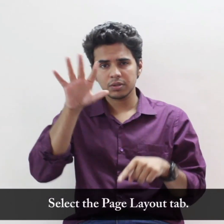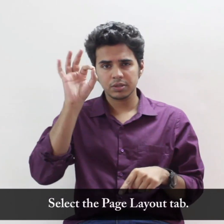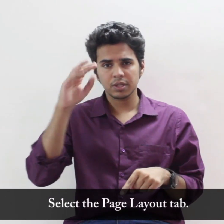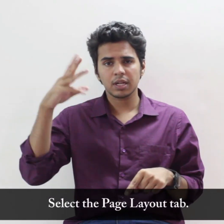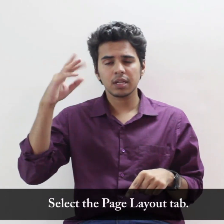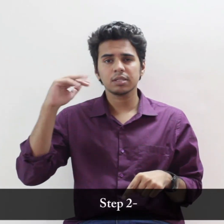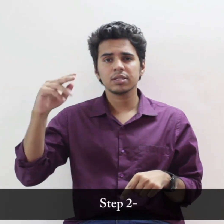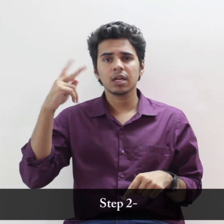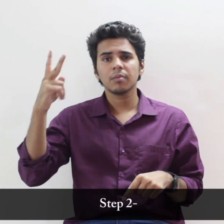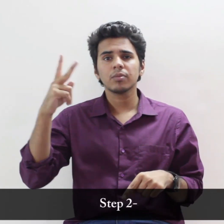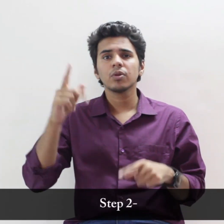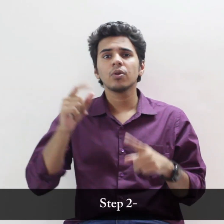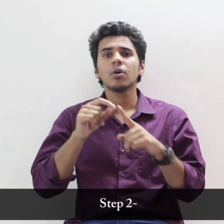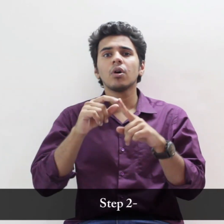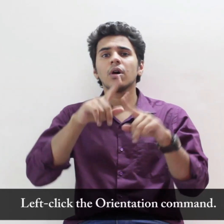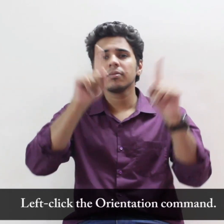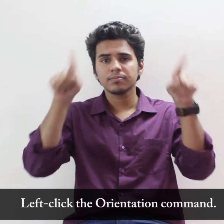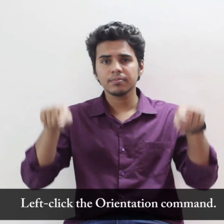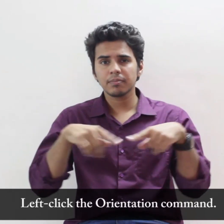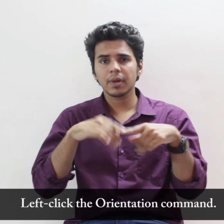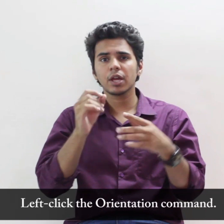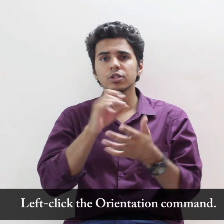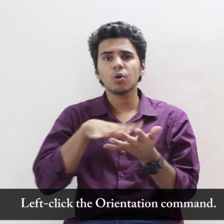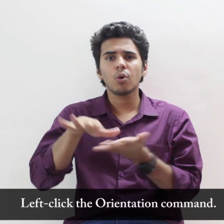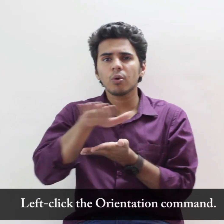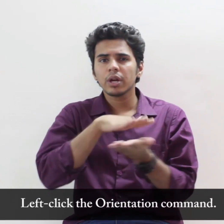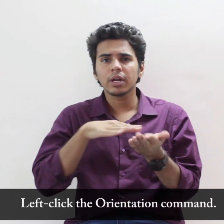2. Left-click the Orientation command.